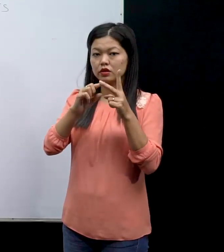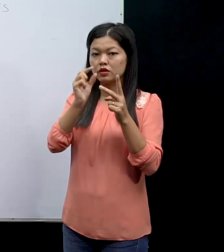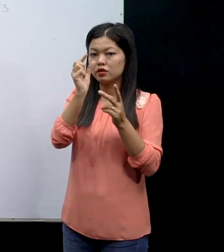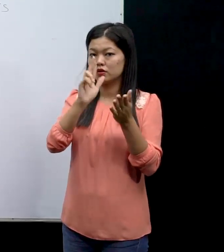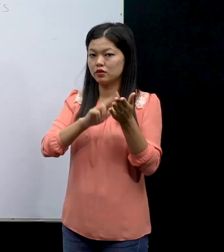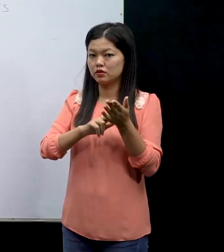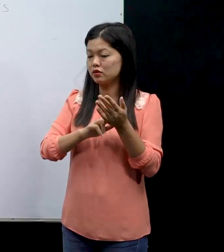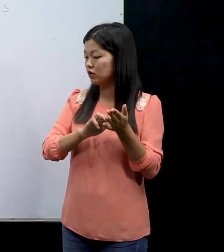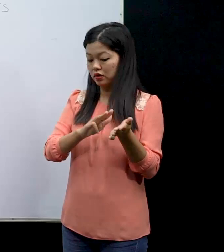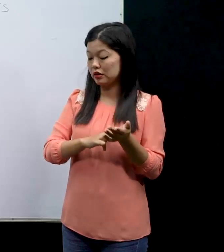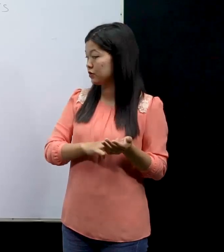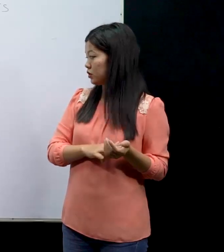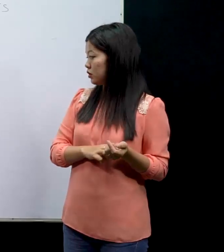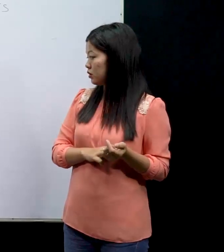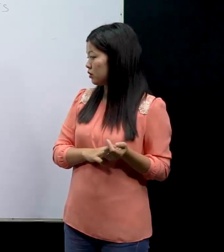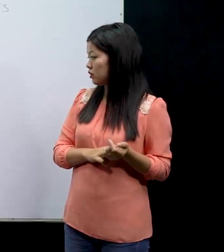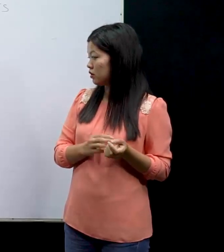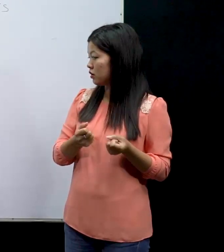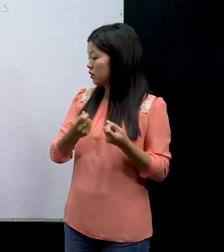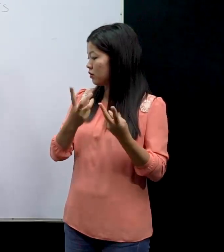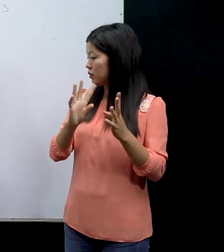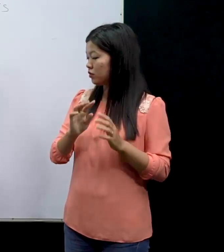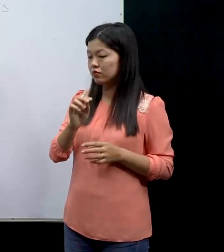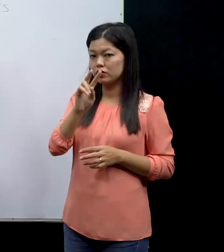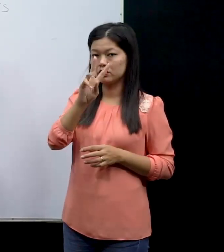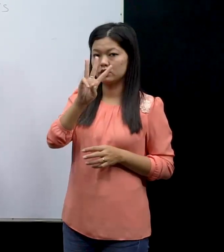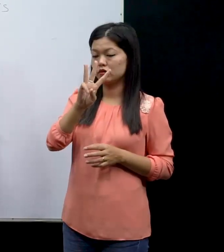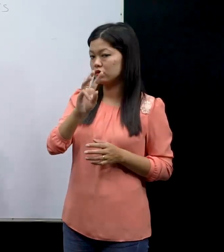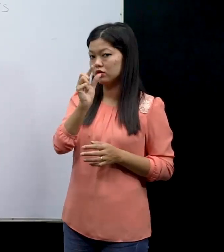Sodium, the atomic mass unit would be